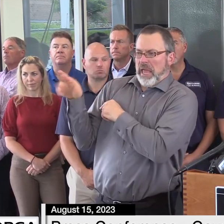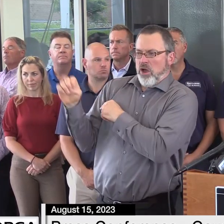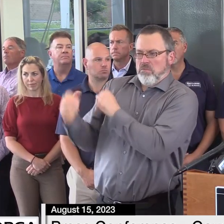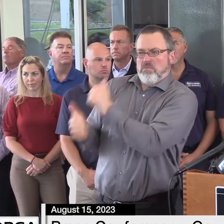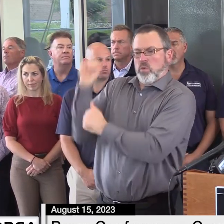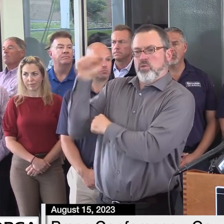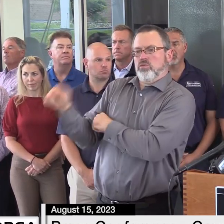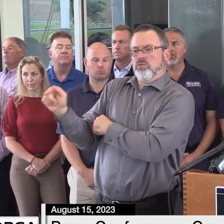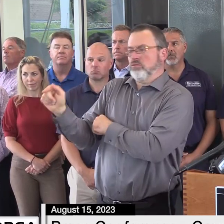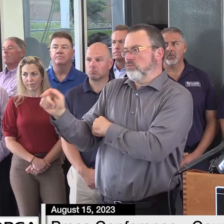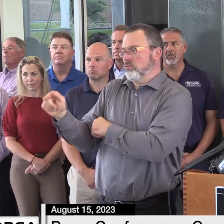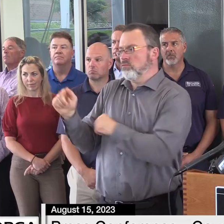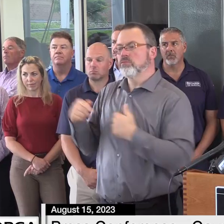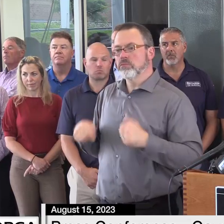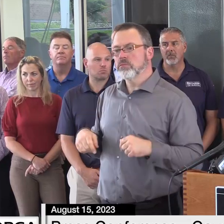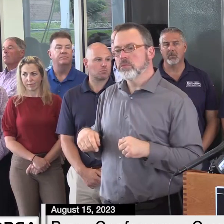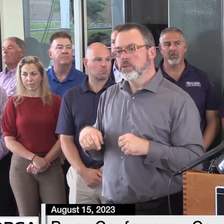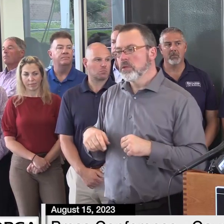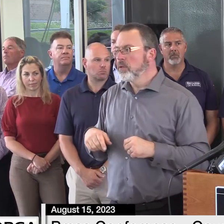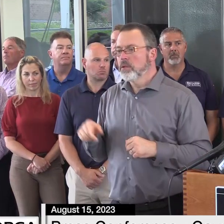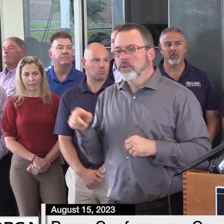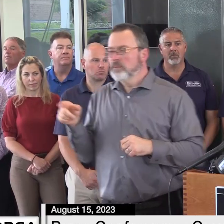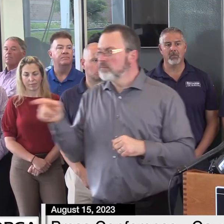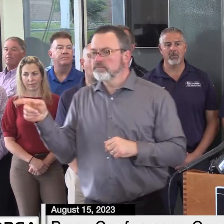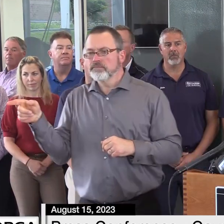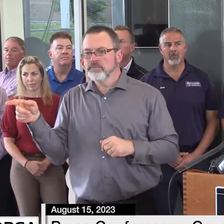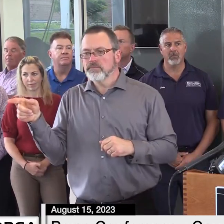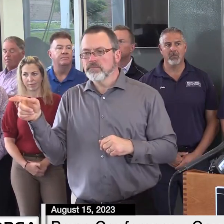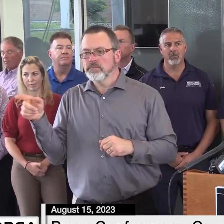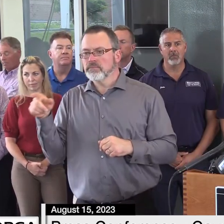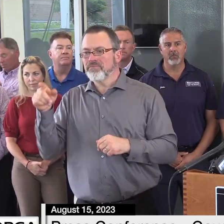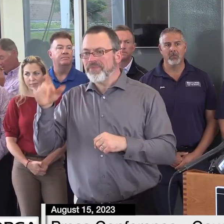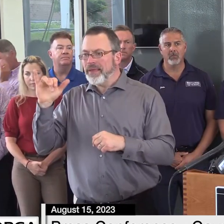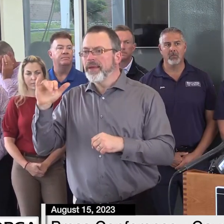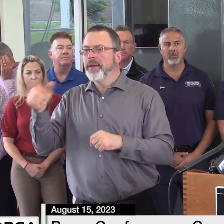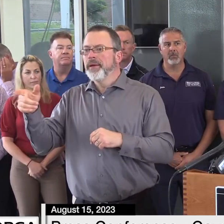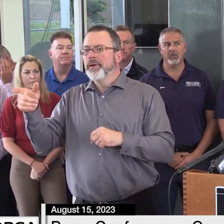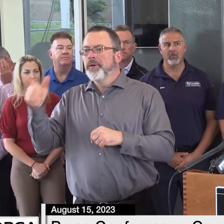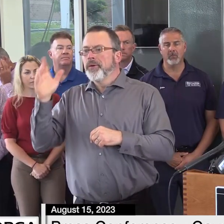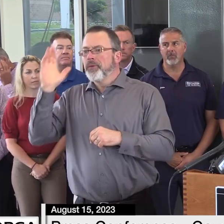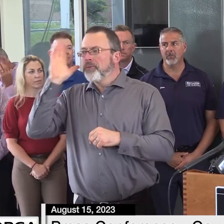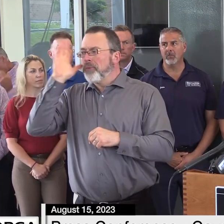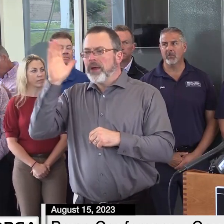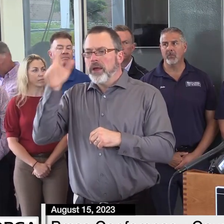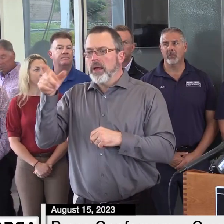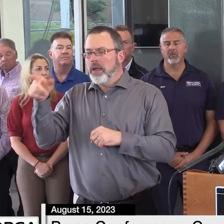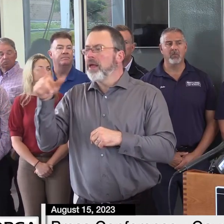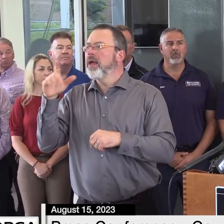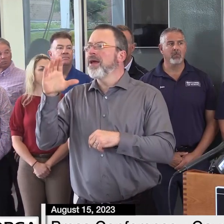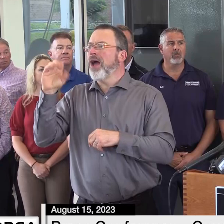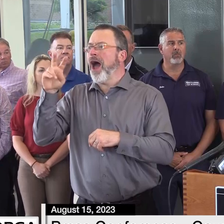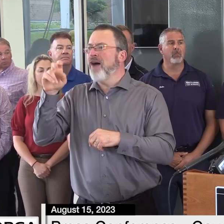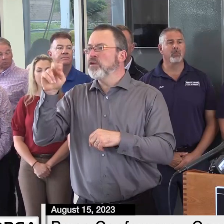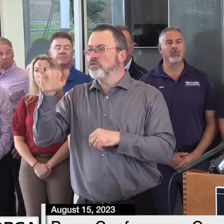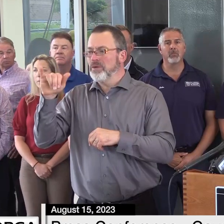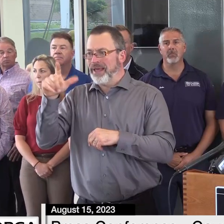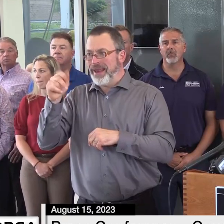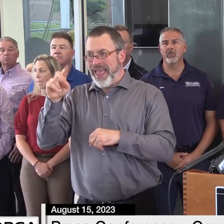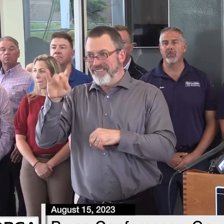the landfill? I know we just expanded it, but I haven't heard that there is a capacity issue there at this